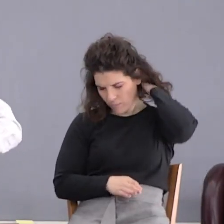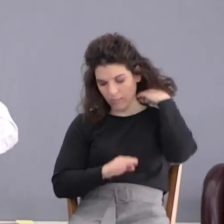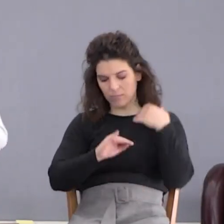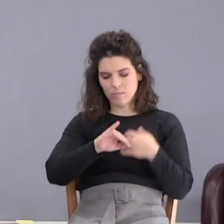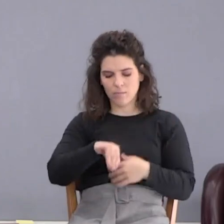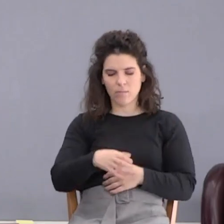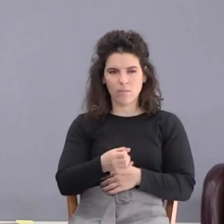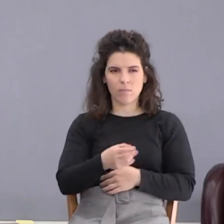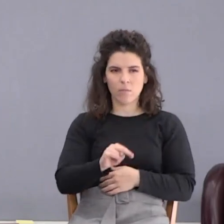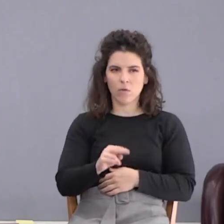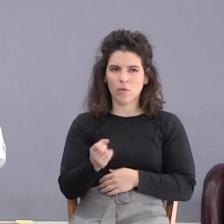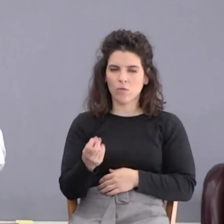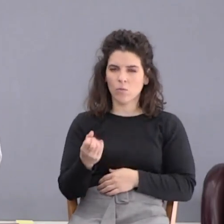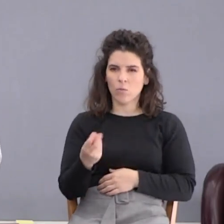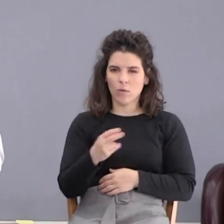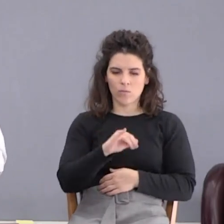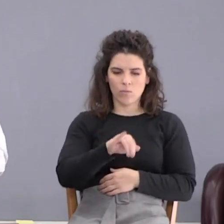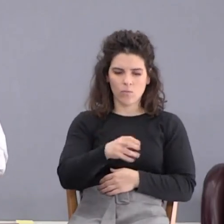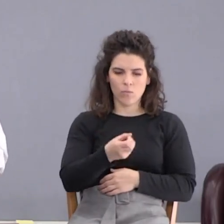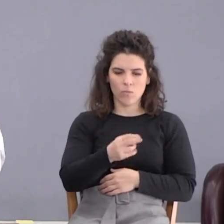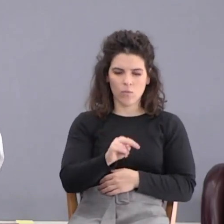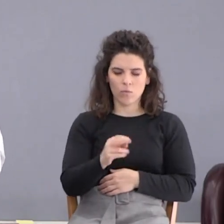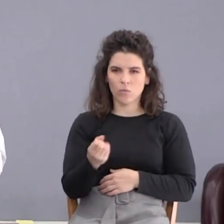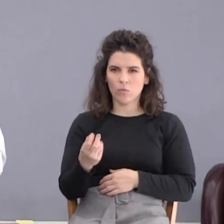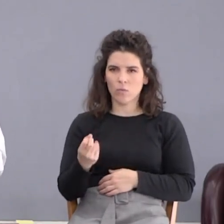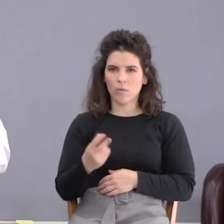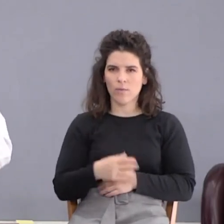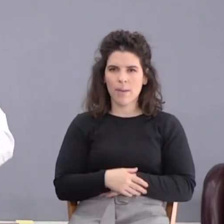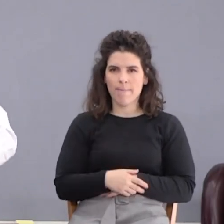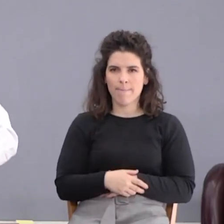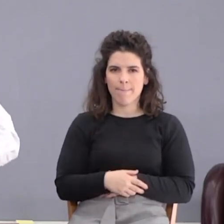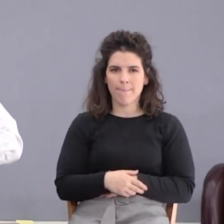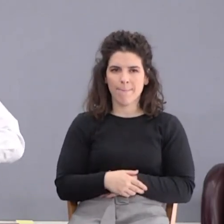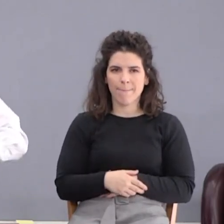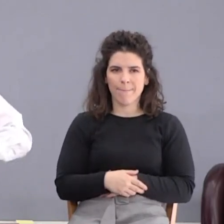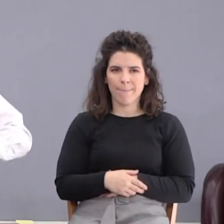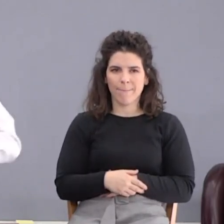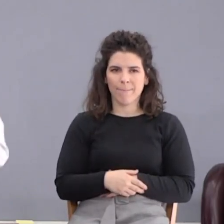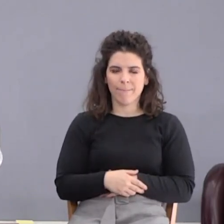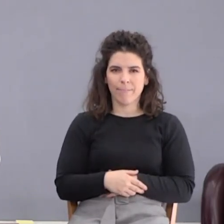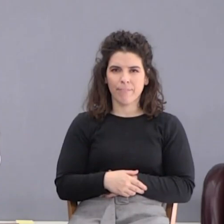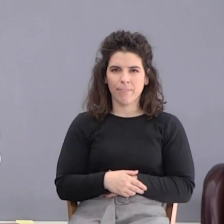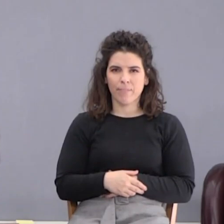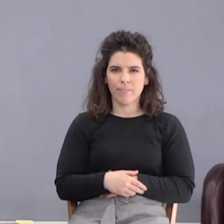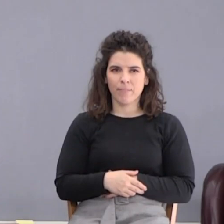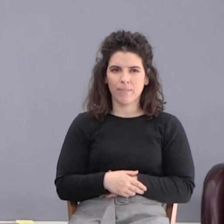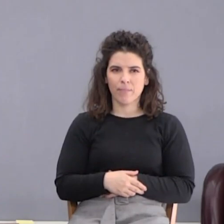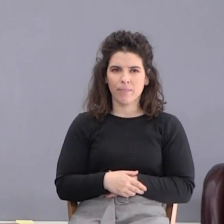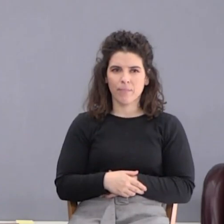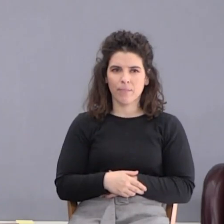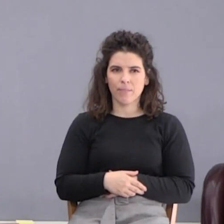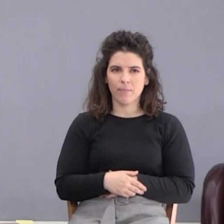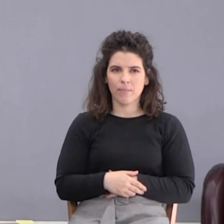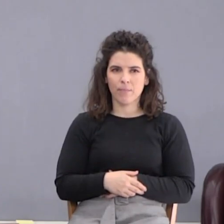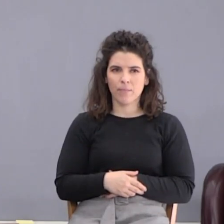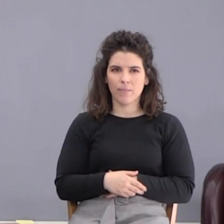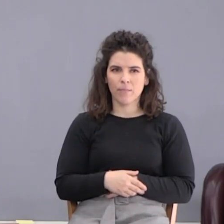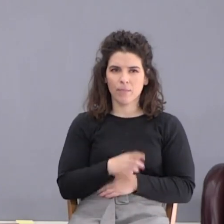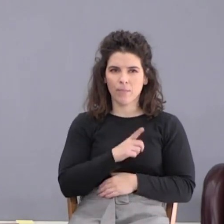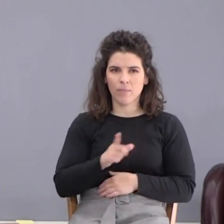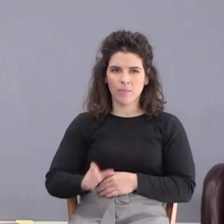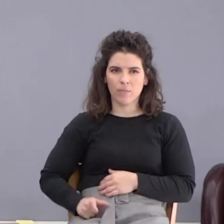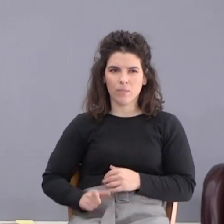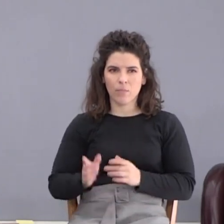chapter 12. So here the Lord Jesus, he is going to teach a lesson